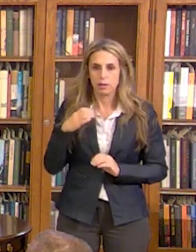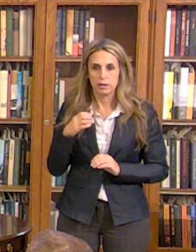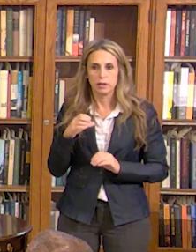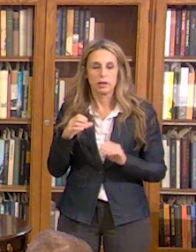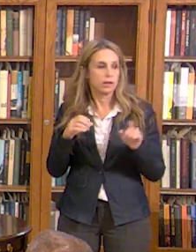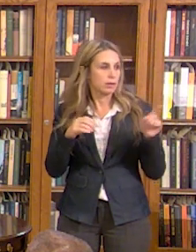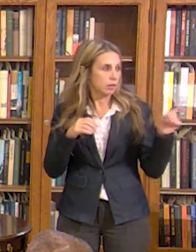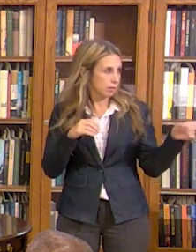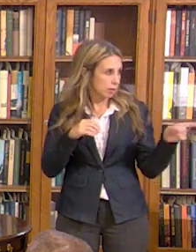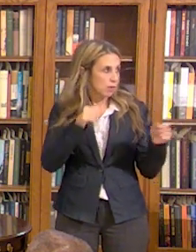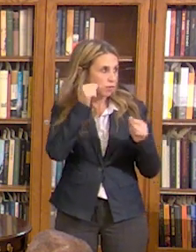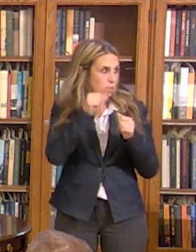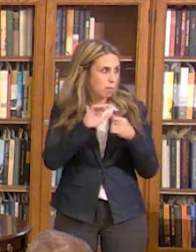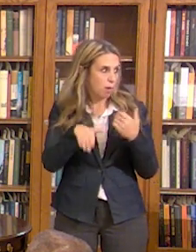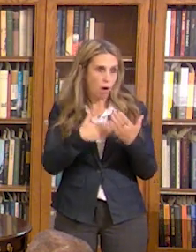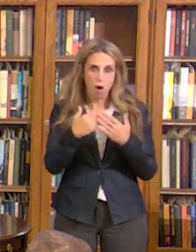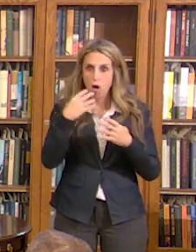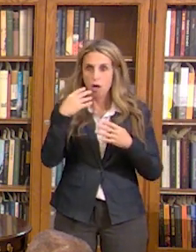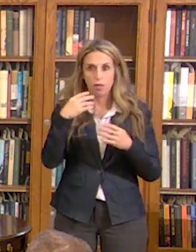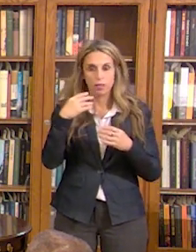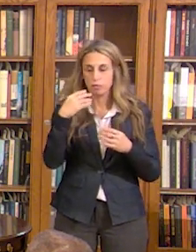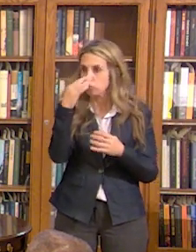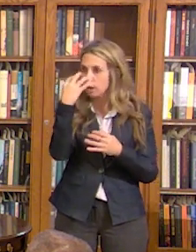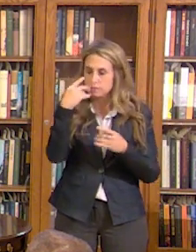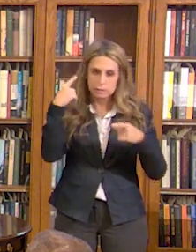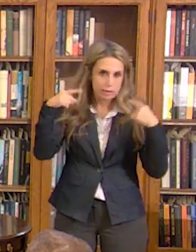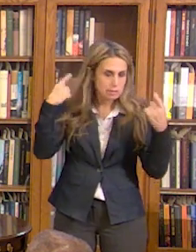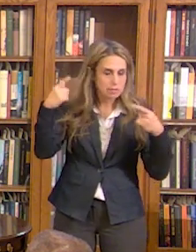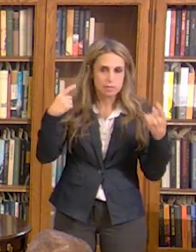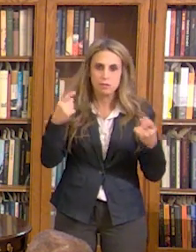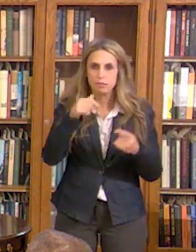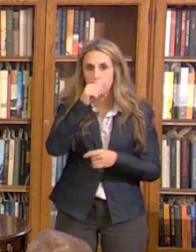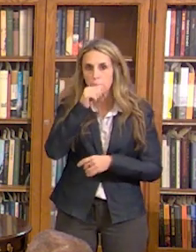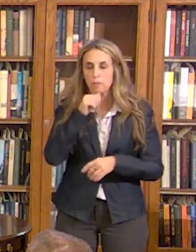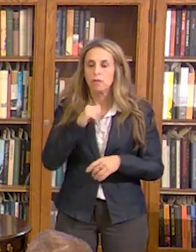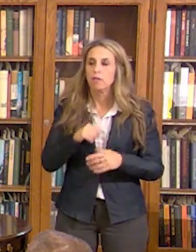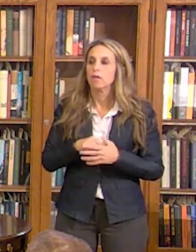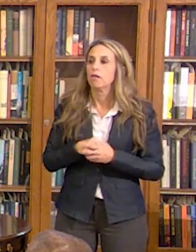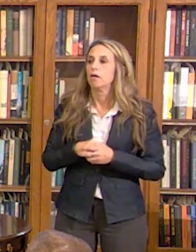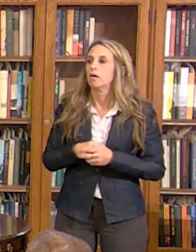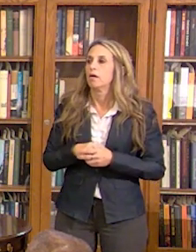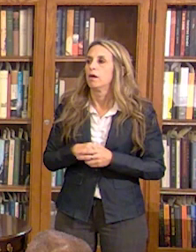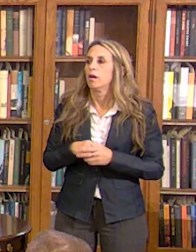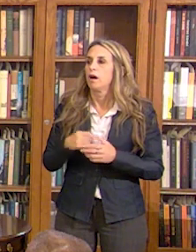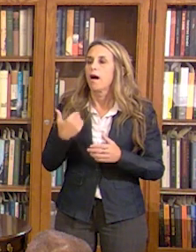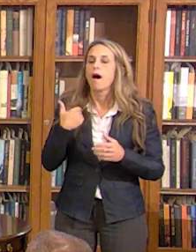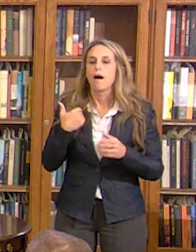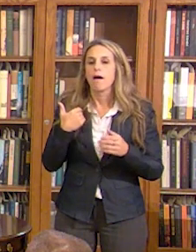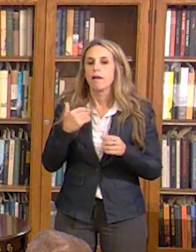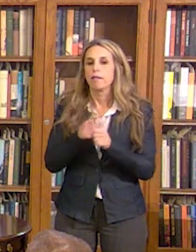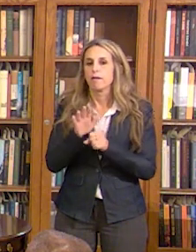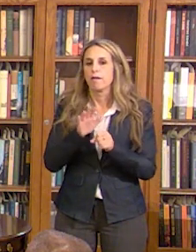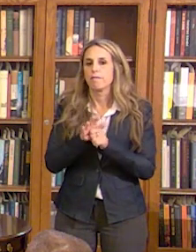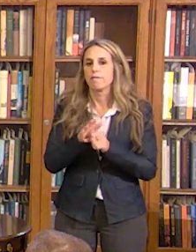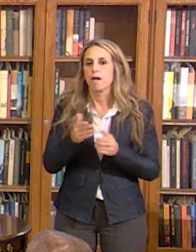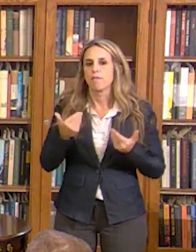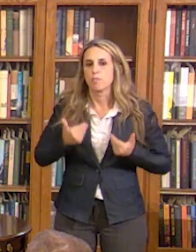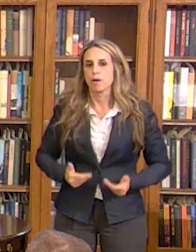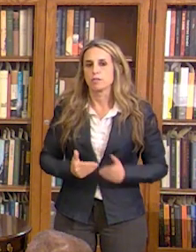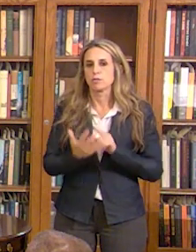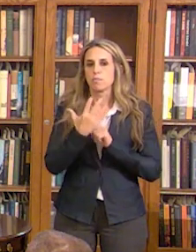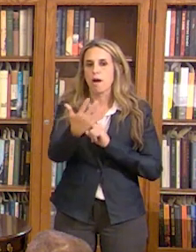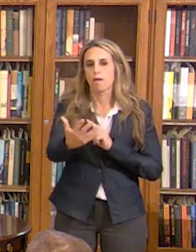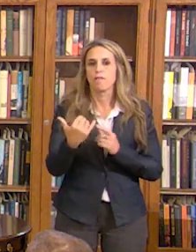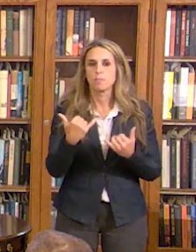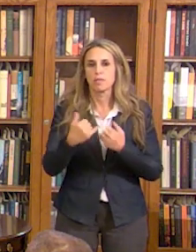M remembers all the craziness that we endured U so I I think that um I had enough of a presence for people to kind of back off the